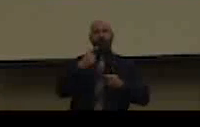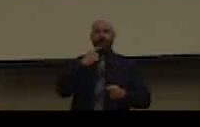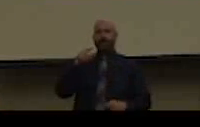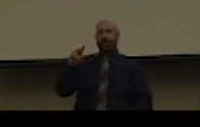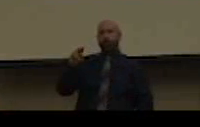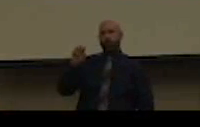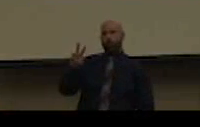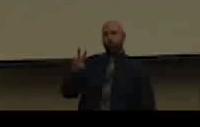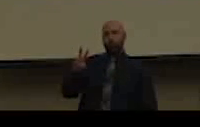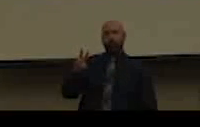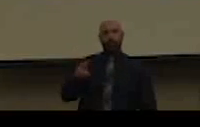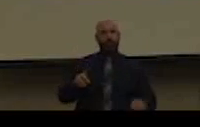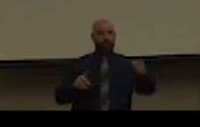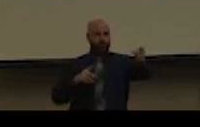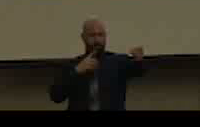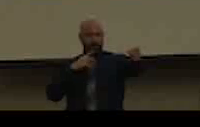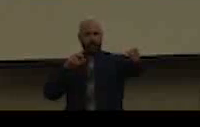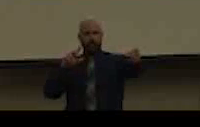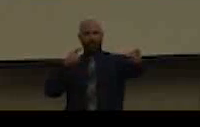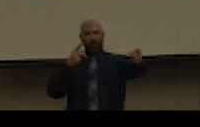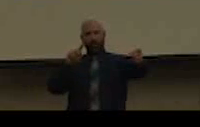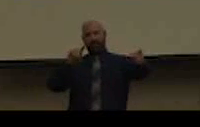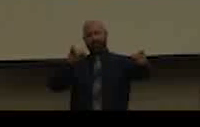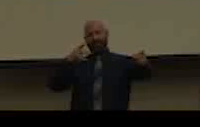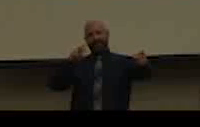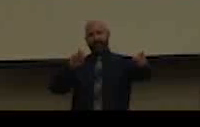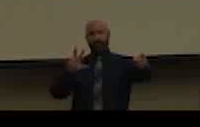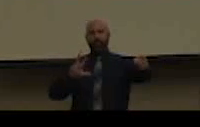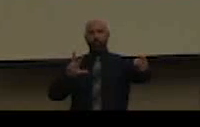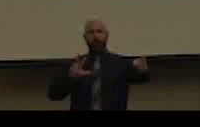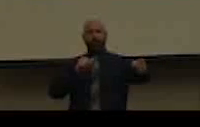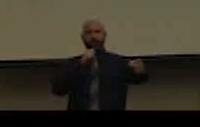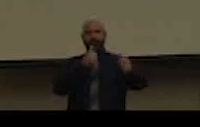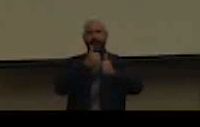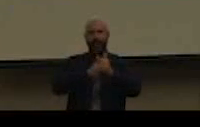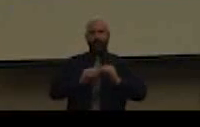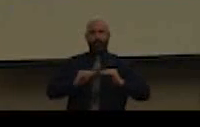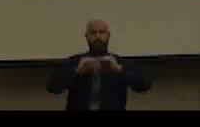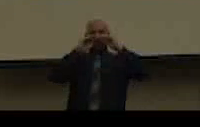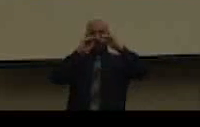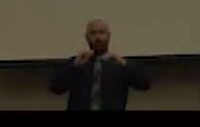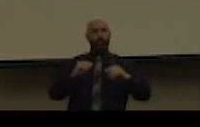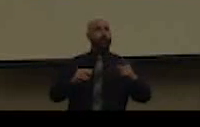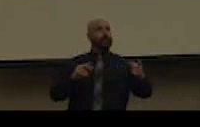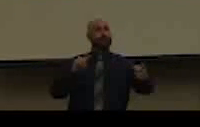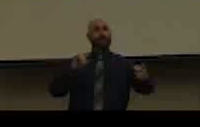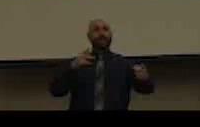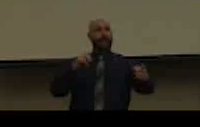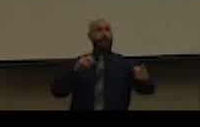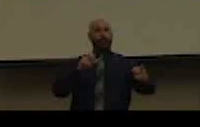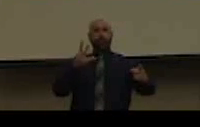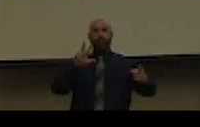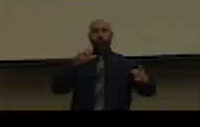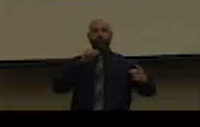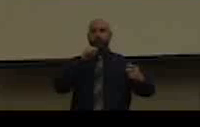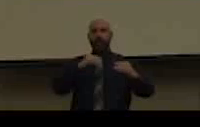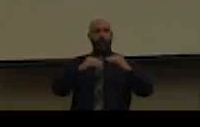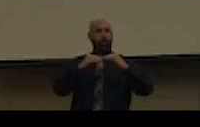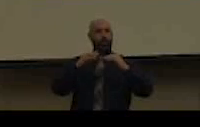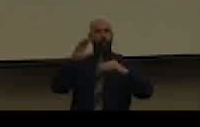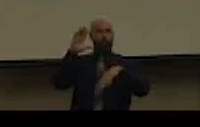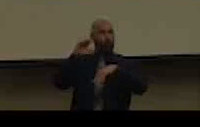It's only the type three. Mm-hmm. It's not every level. Type threes are not going down. No, that was the wrong takeaway from the slide. Okay.